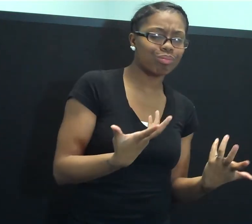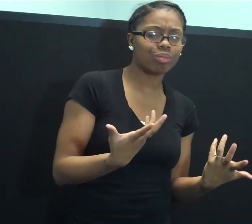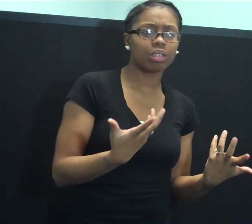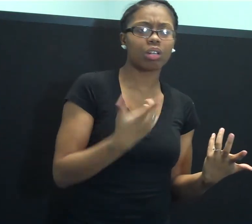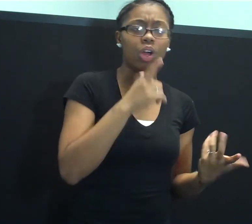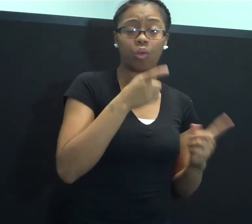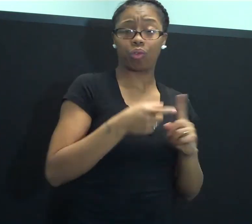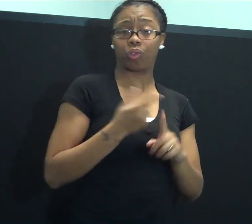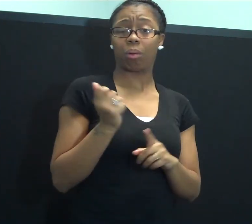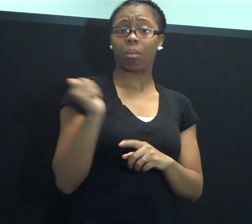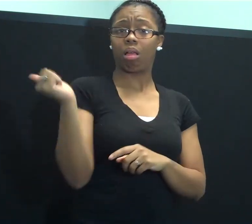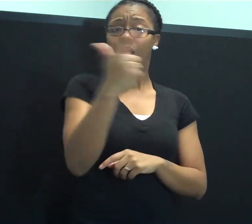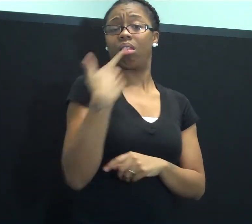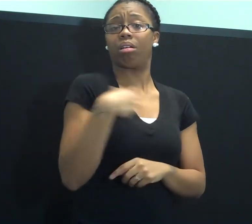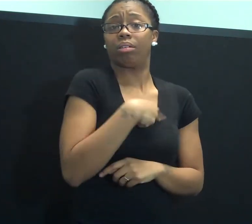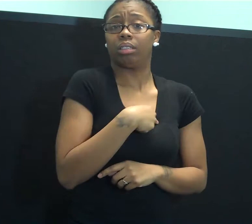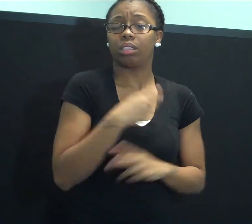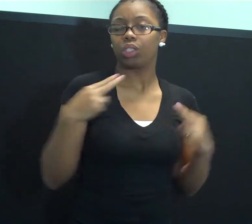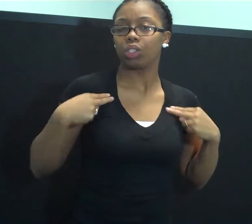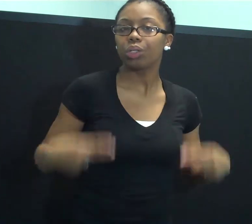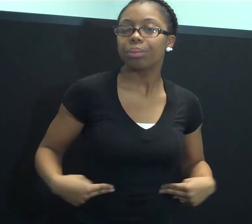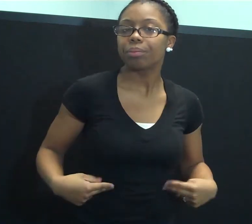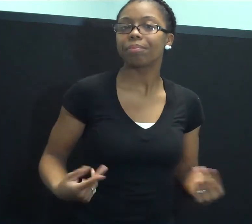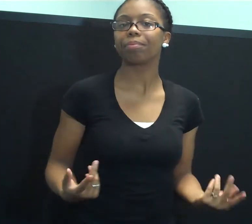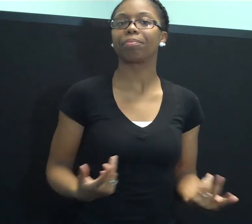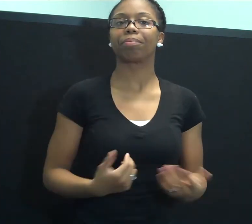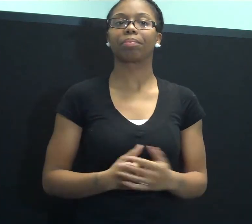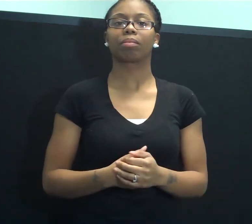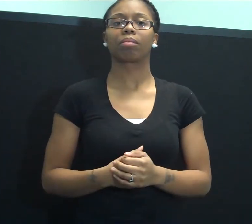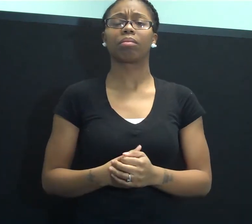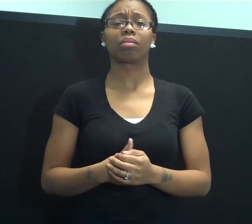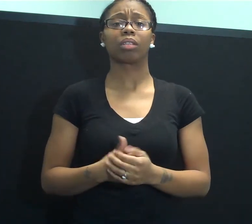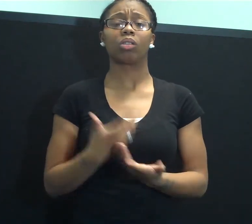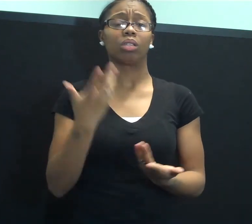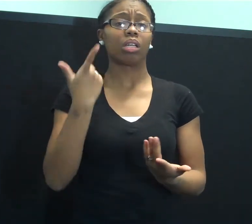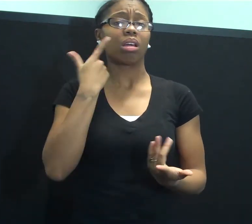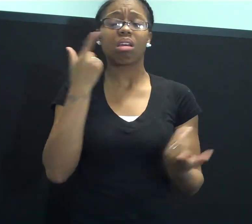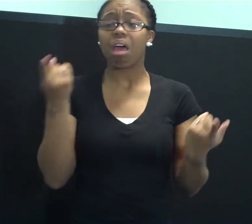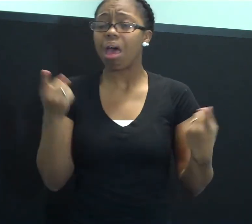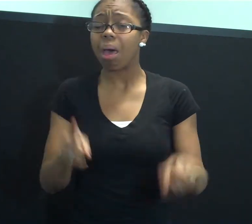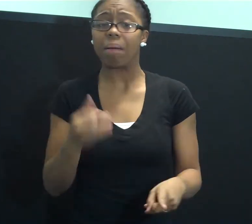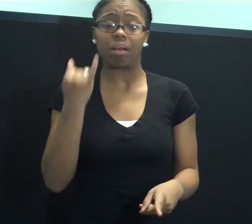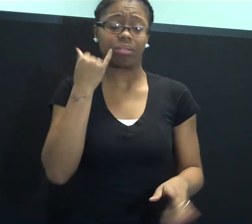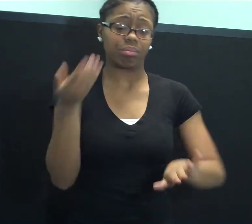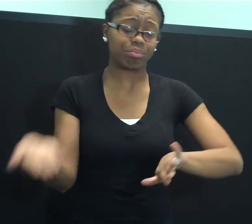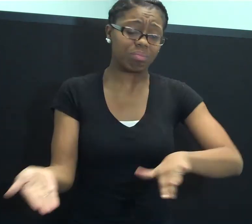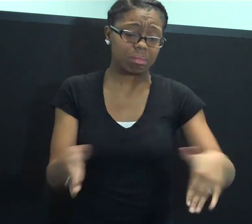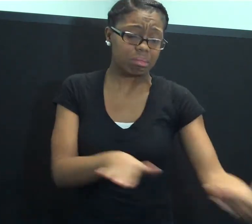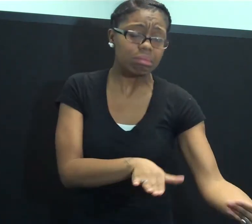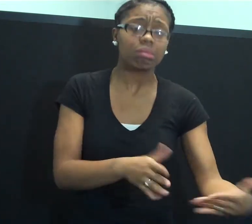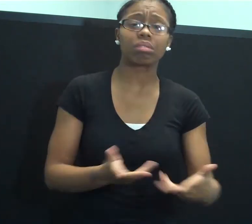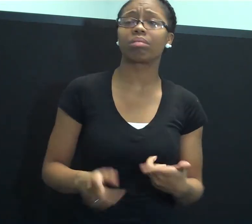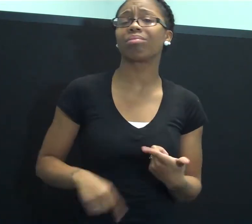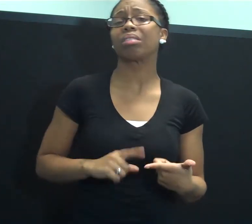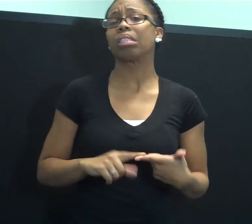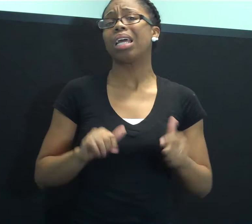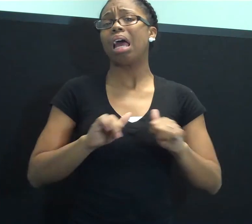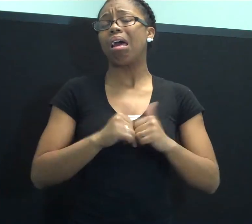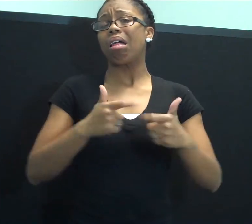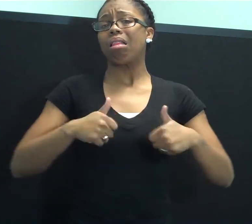of us as human beings. What will happen to me when I die? How can I live my life in a way